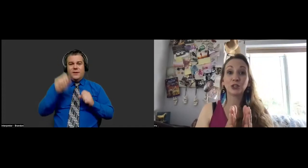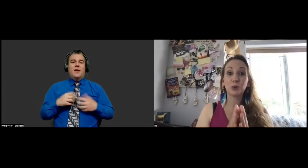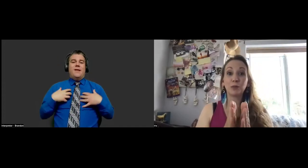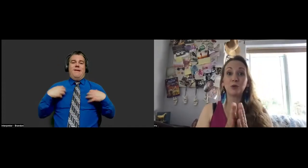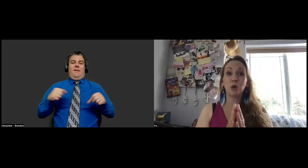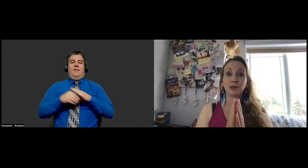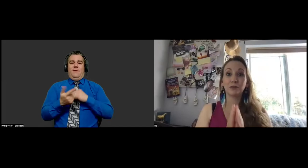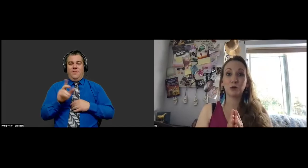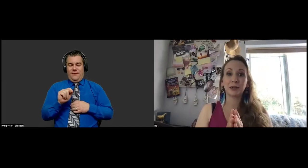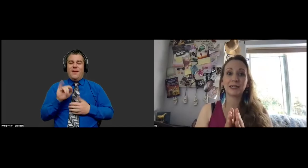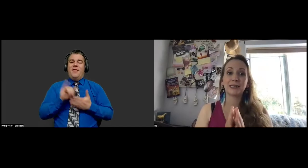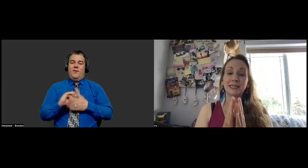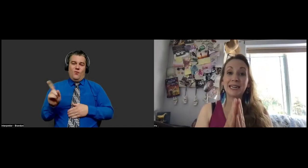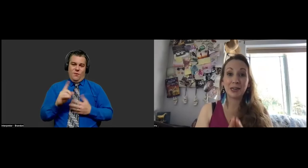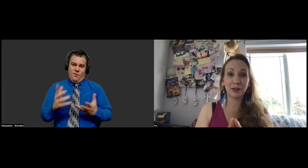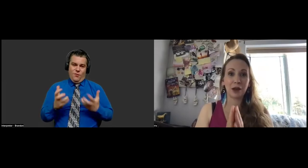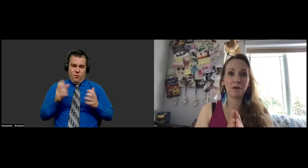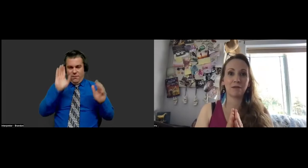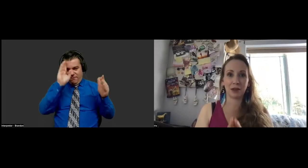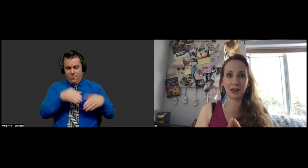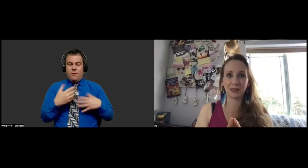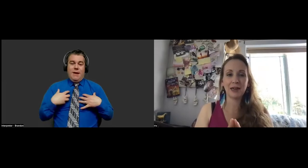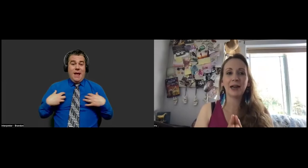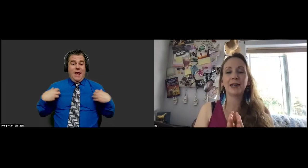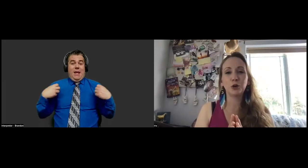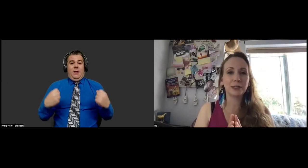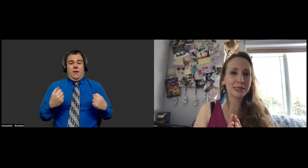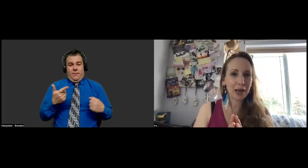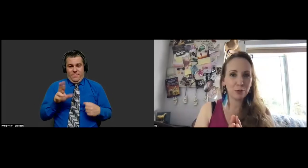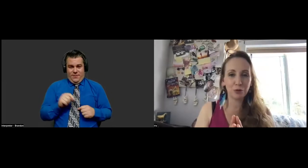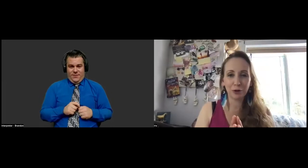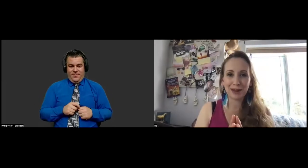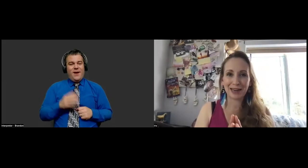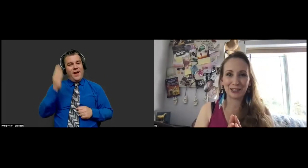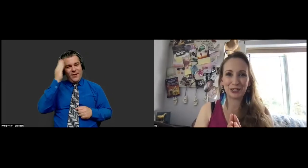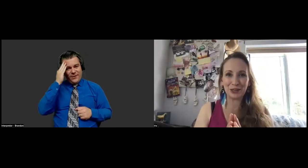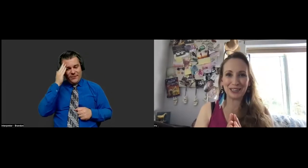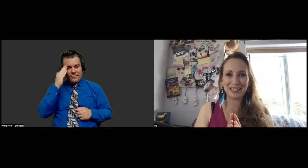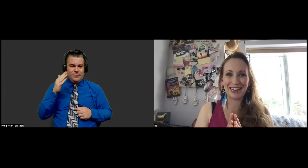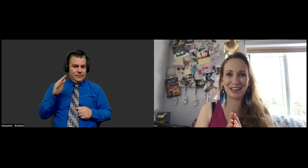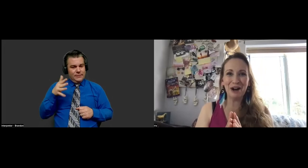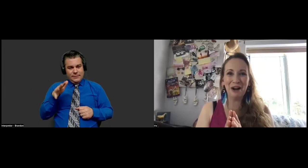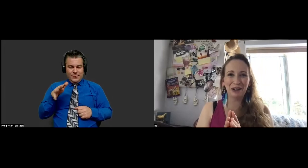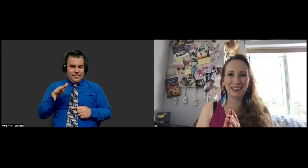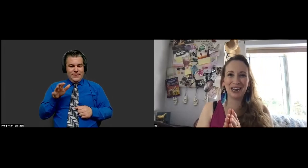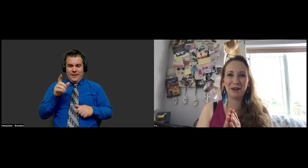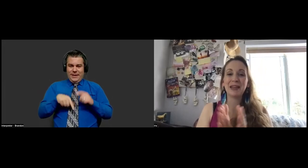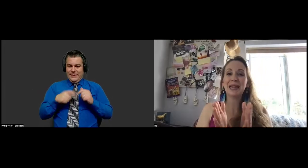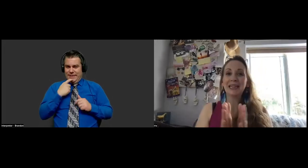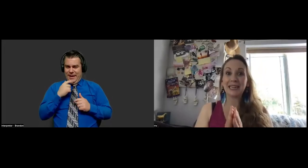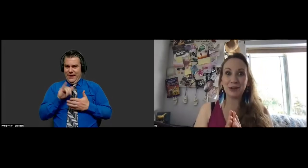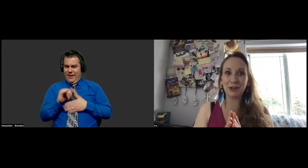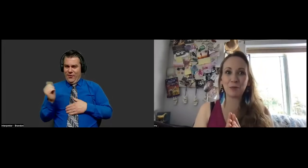And that's where we want to focus, is this healing of the gut. And I know that's a taboo word. We can't necessarily say that all the